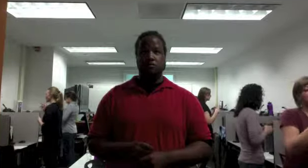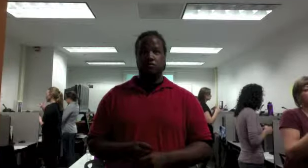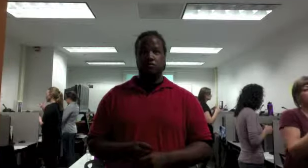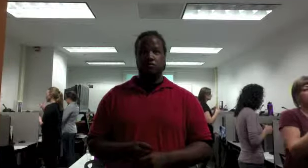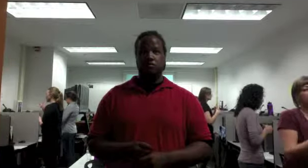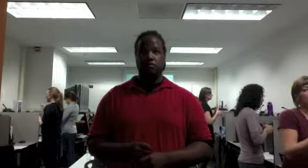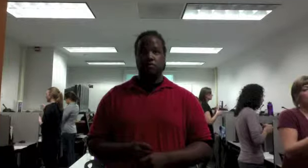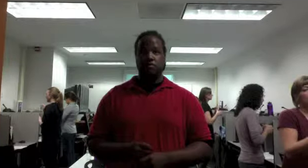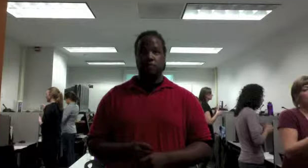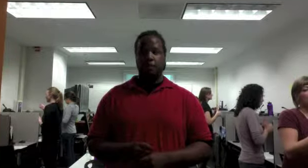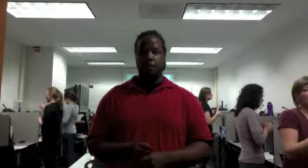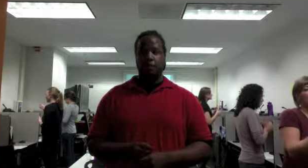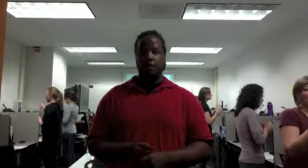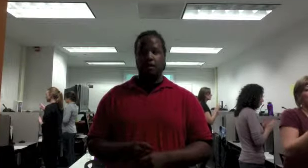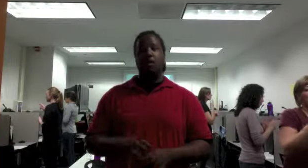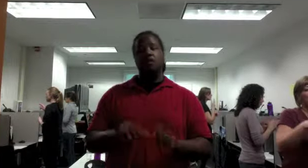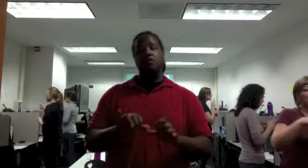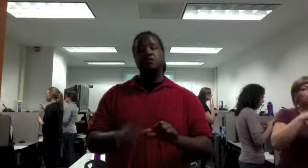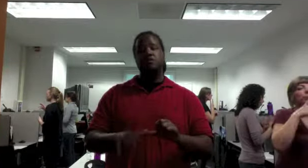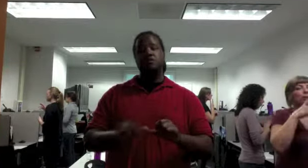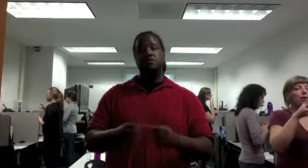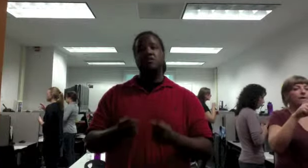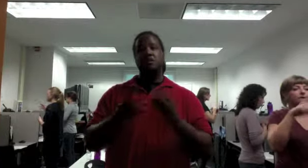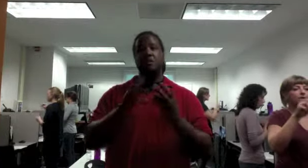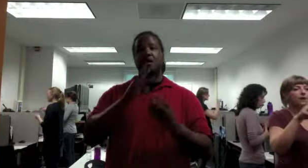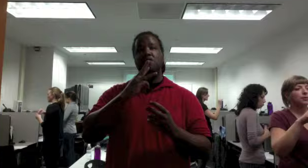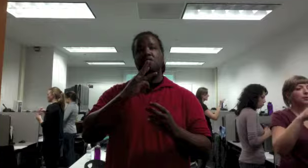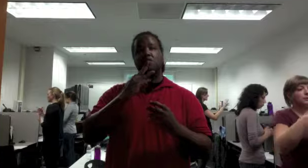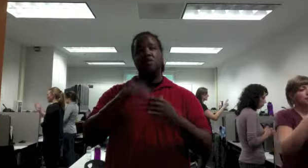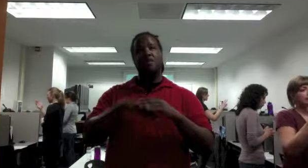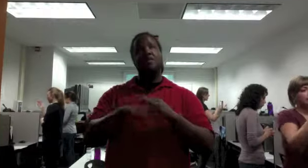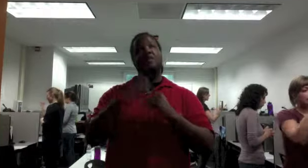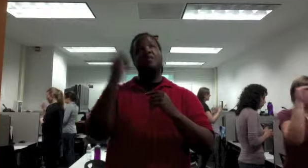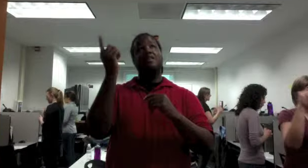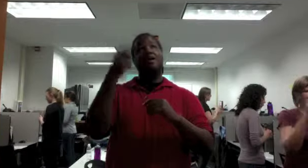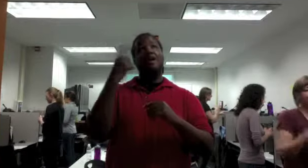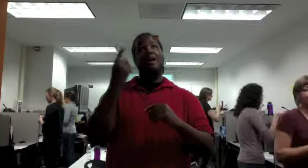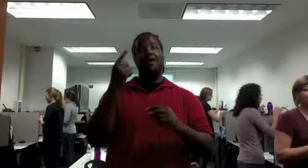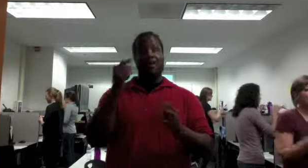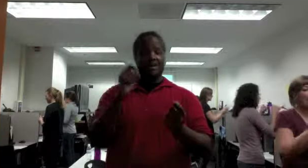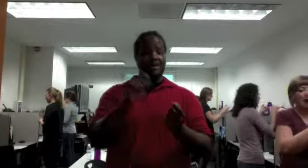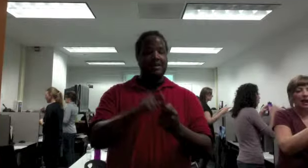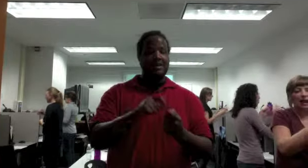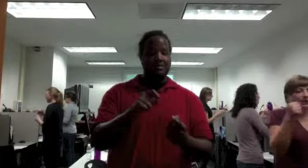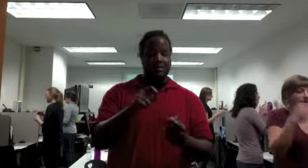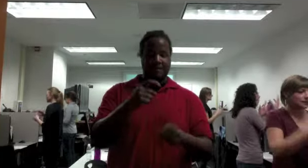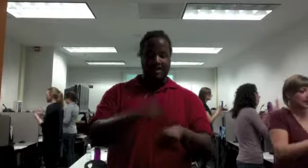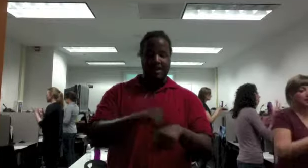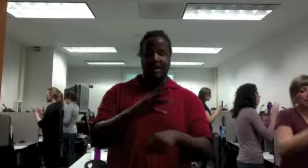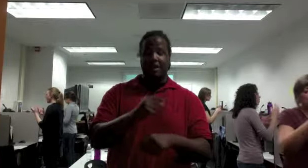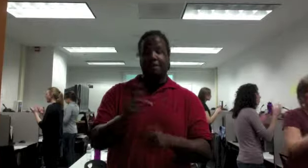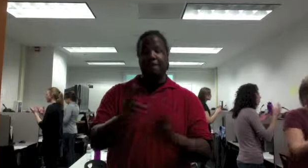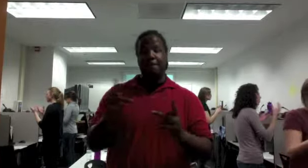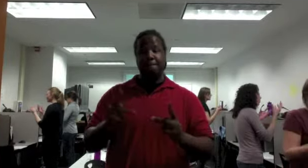in the air at a certain time. Or I guess that's up there. Measure the amount of water vapor that the air contains at any given time and